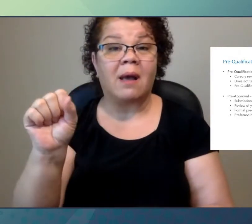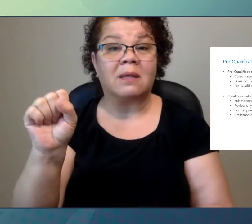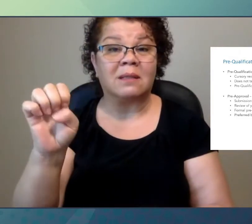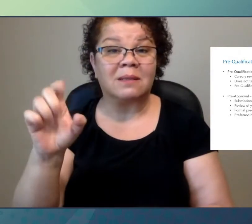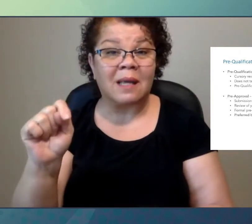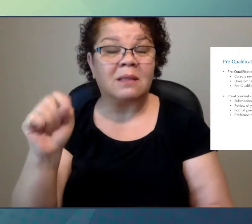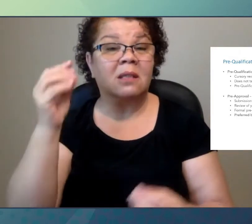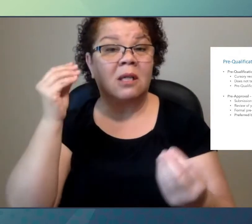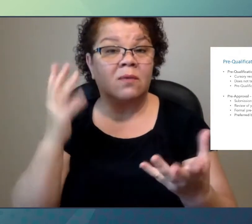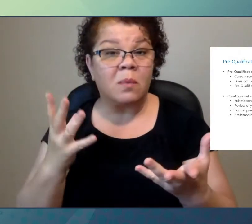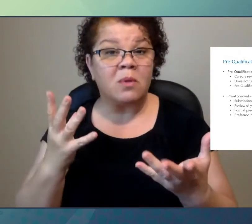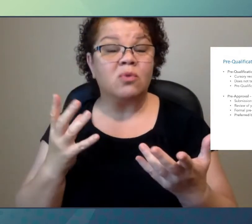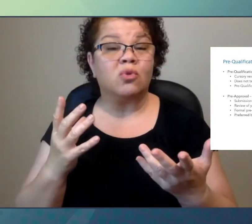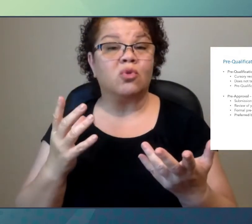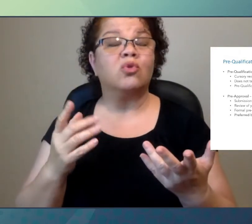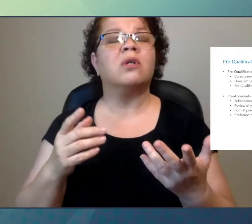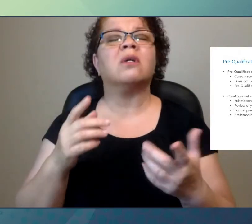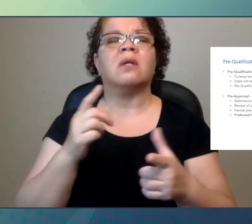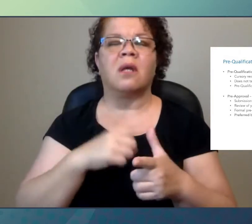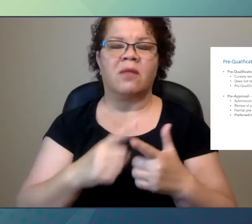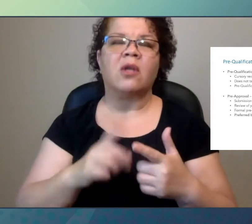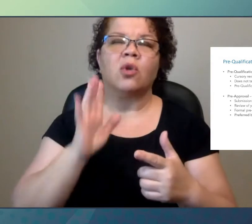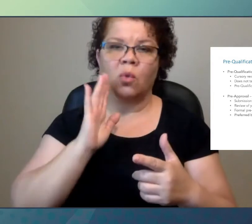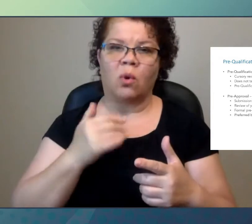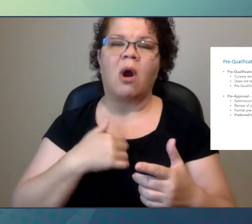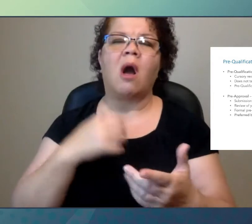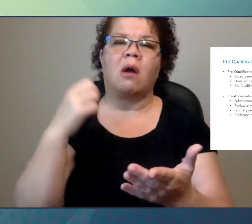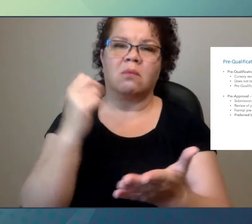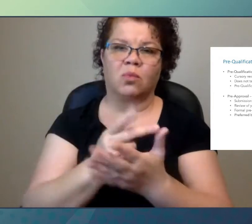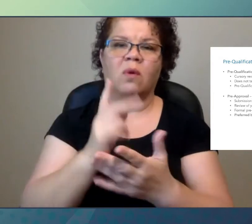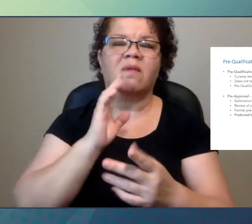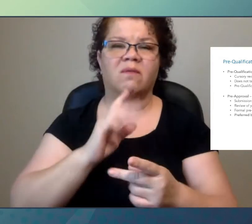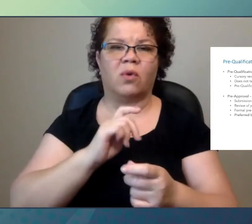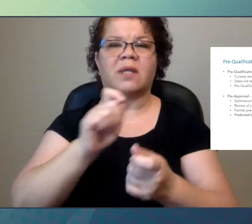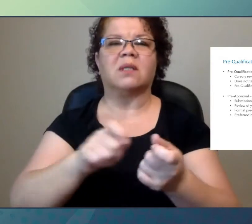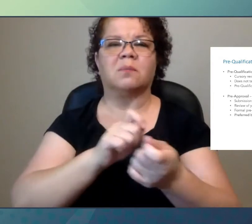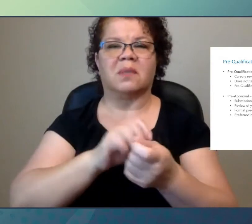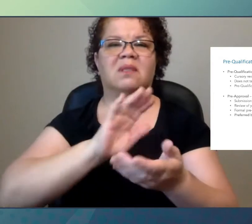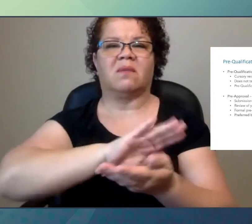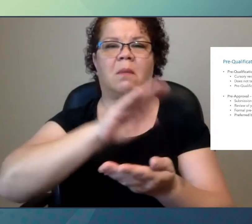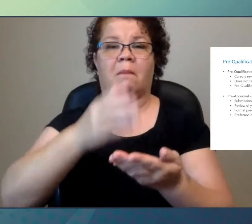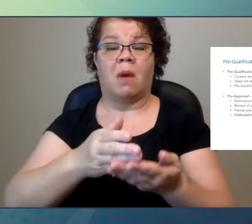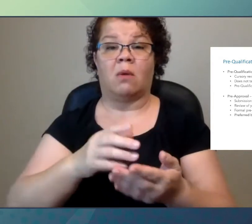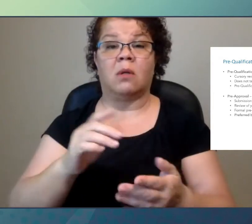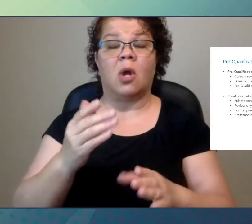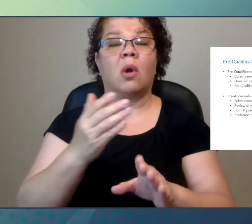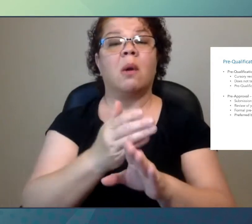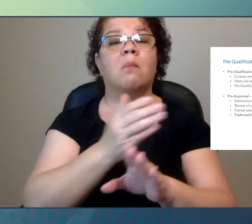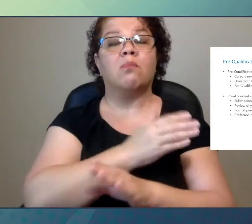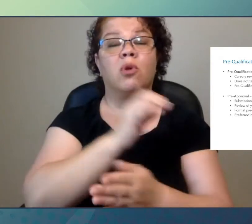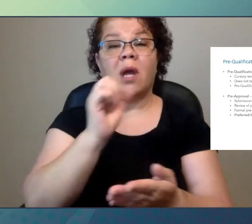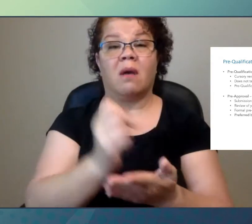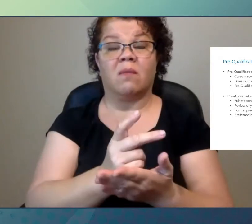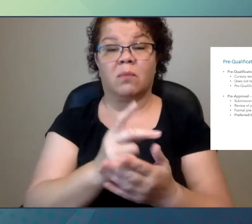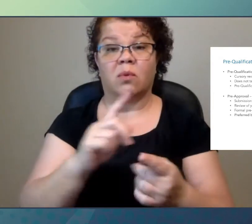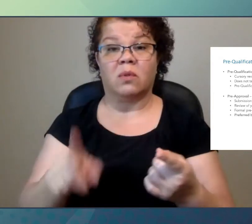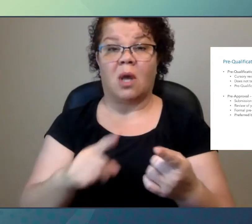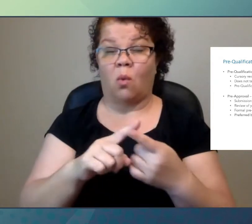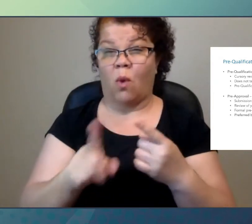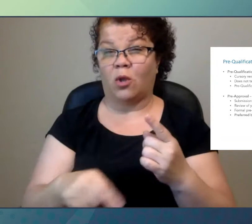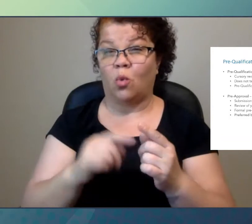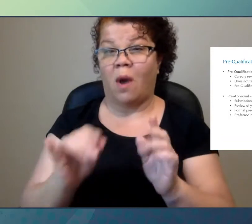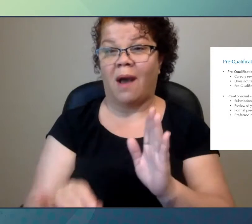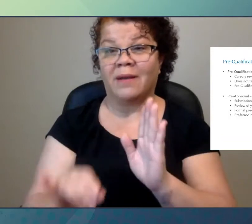information, that you will get the loan to close in time. A pre-approval usually closes, once you identify the